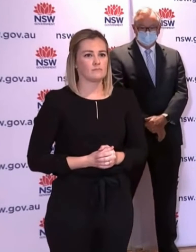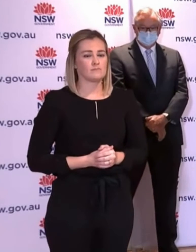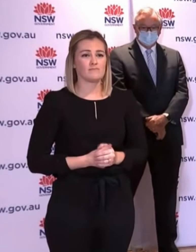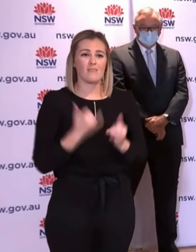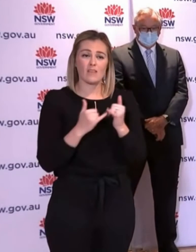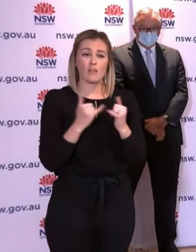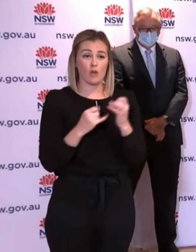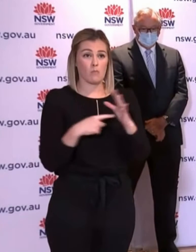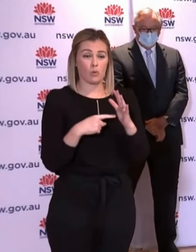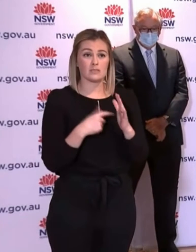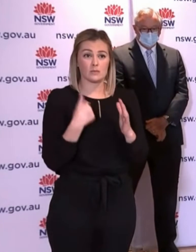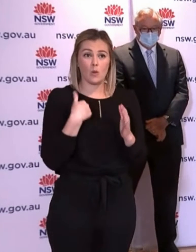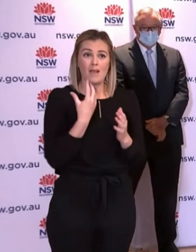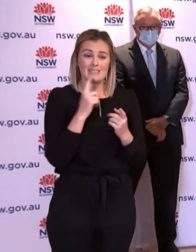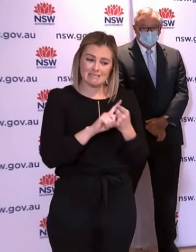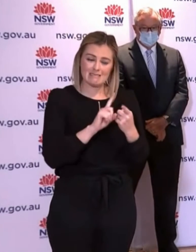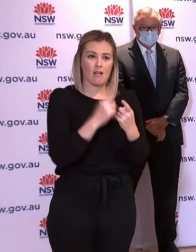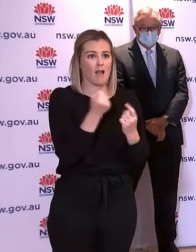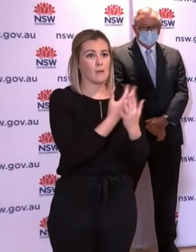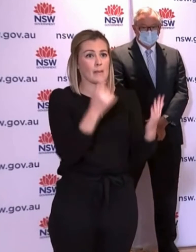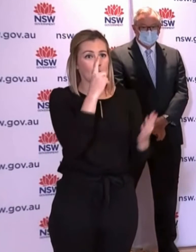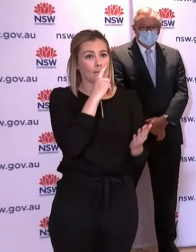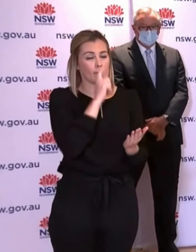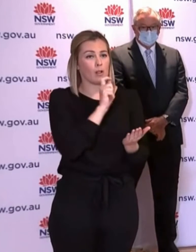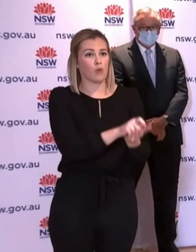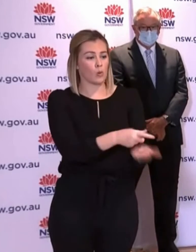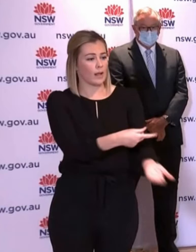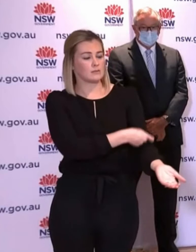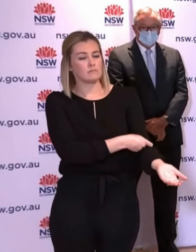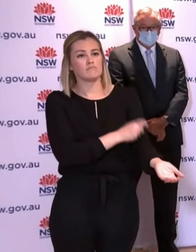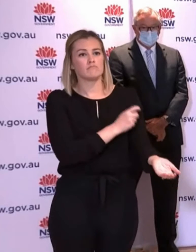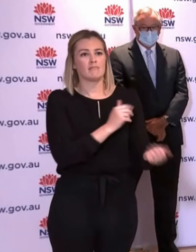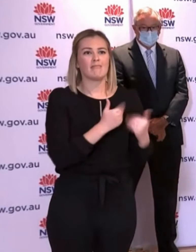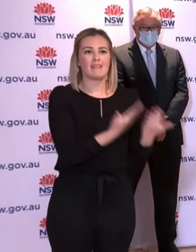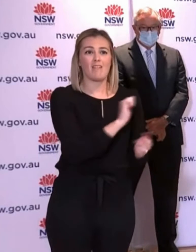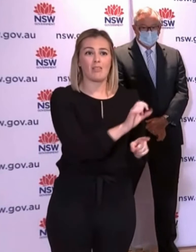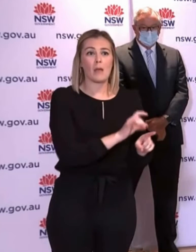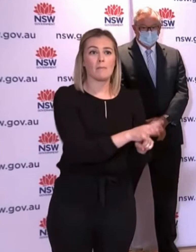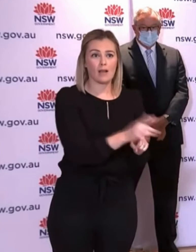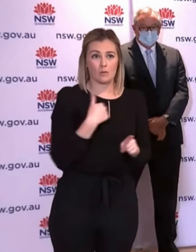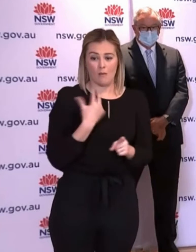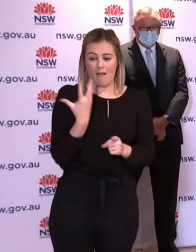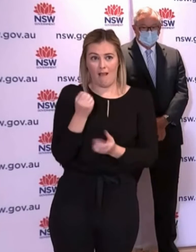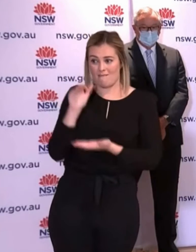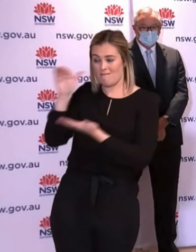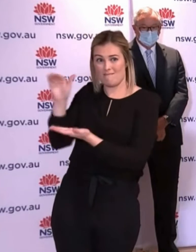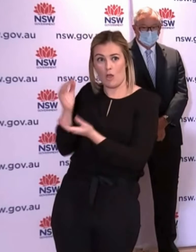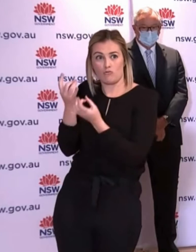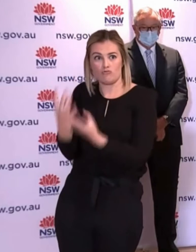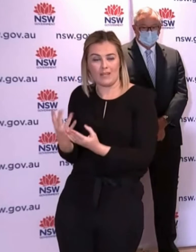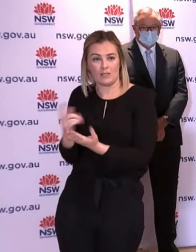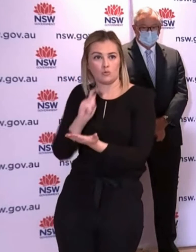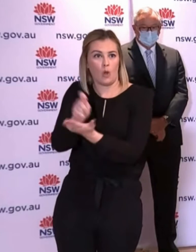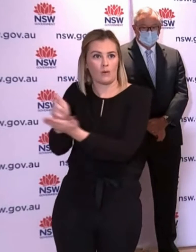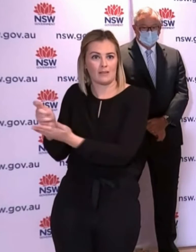inventory of blood supplies during this time is challenging. And I'd like to remind people that leaving your home to donate